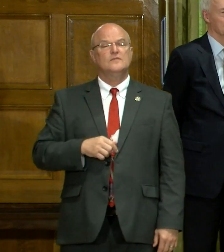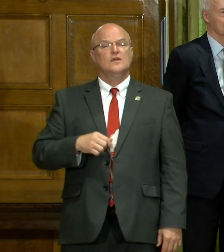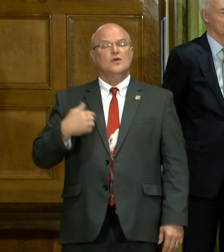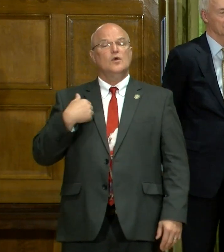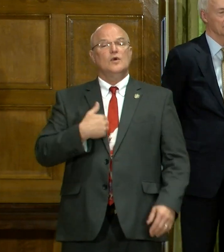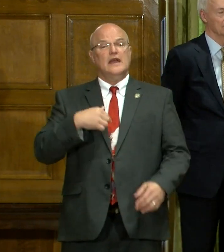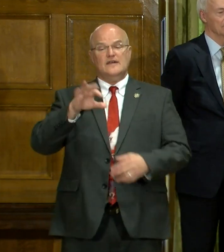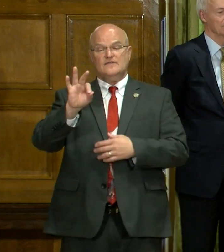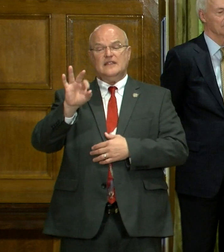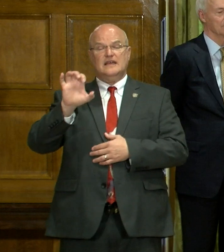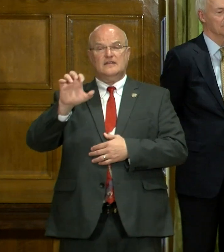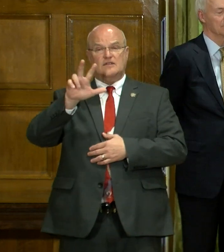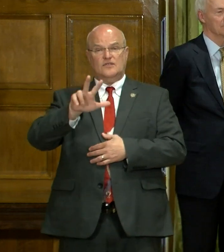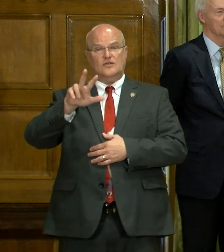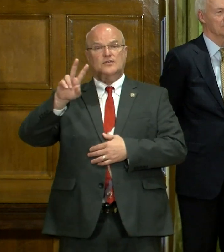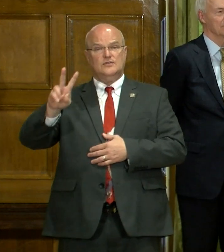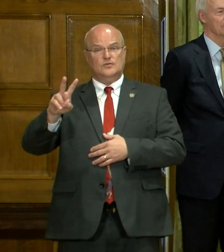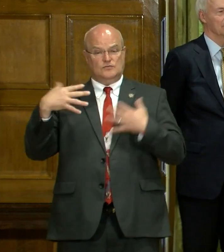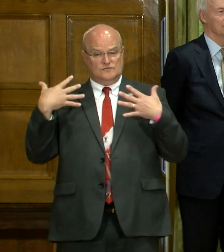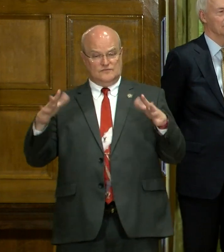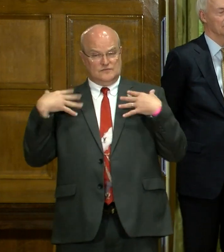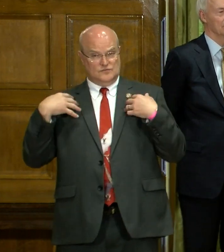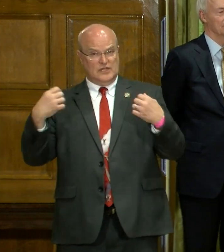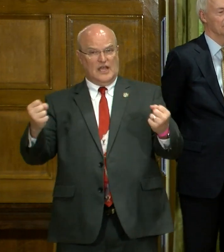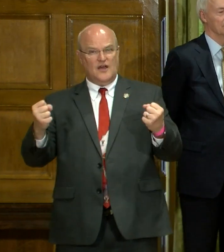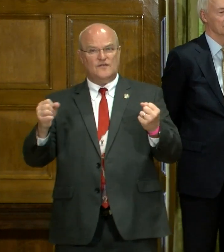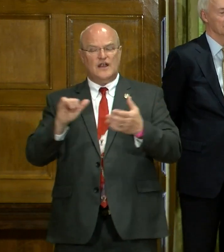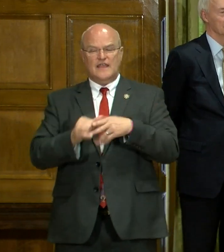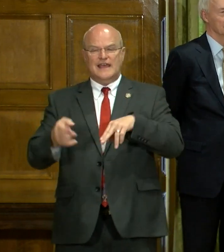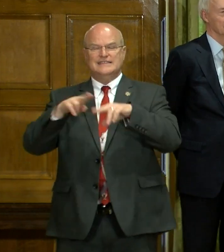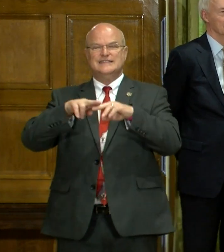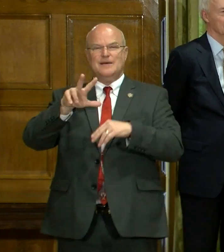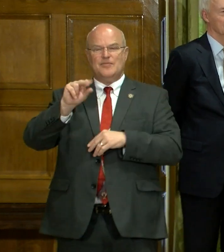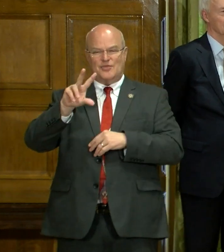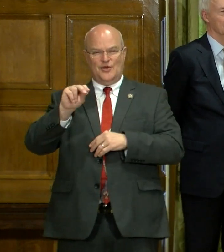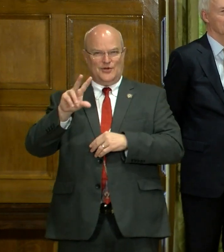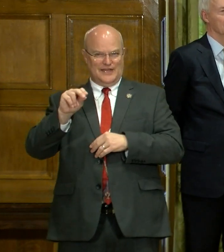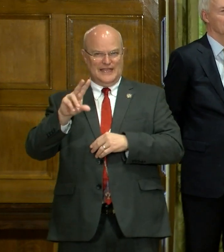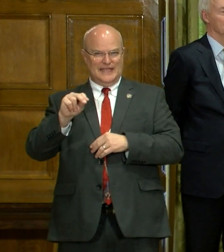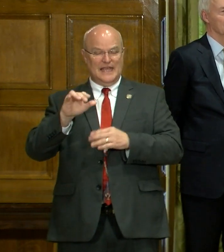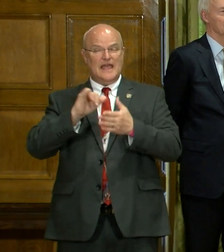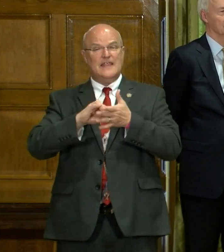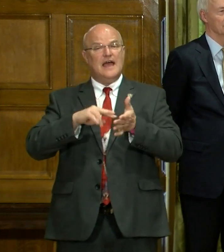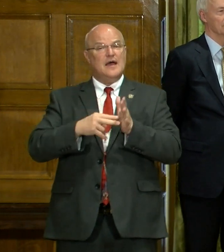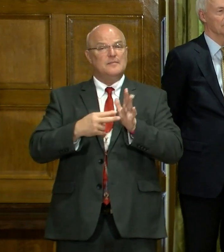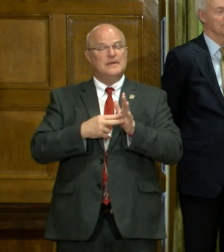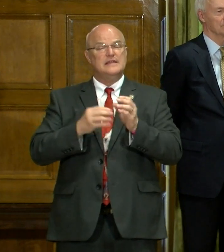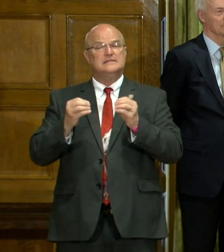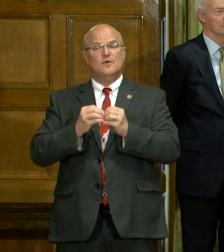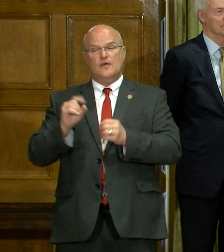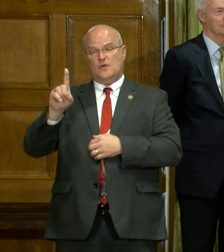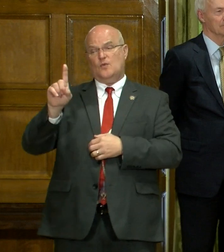We have 932 who have recovered. That's up 30 from yesterday, and that means that